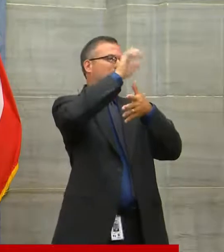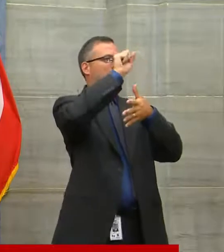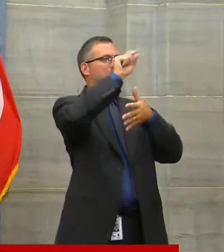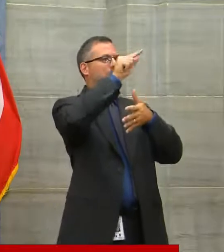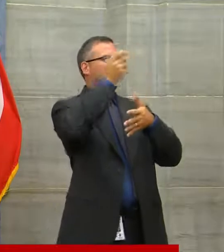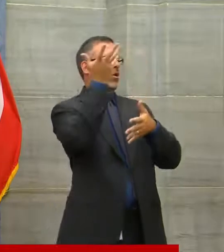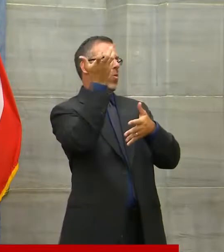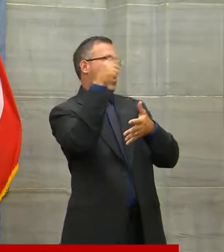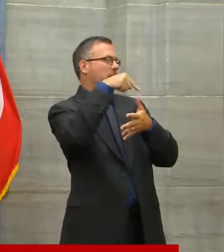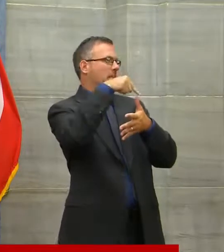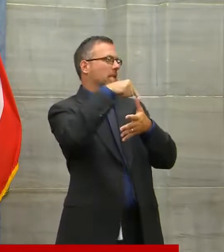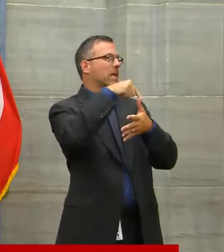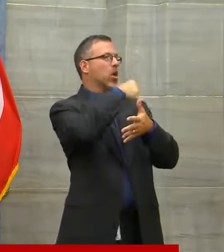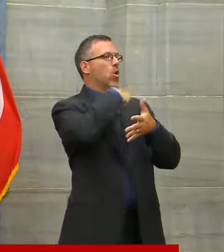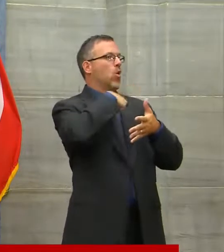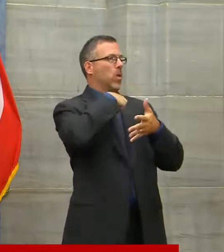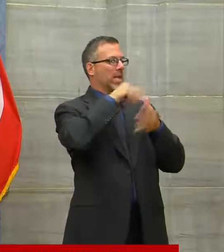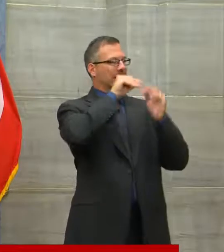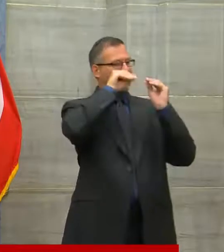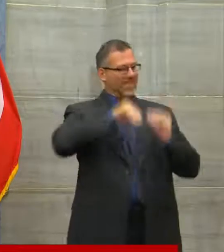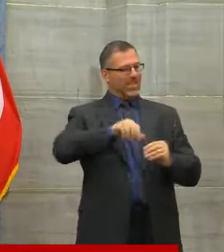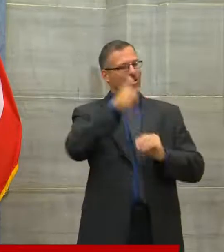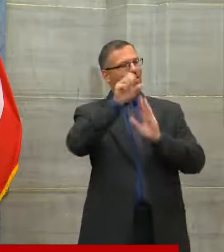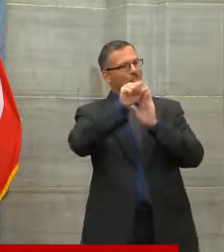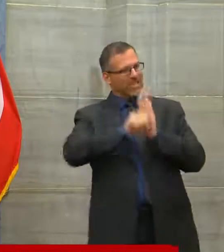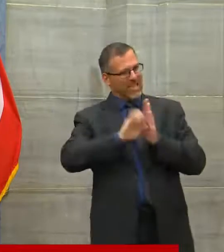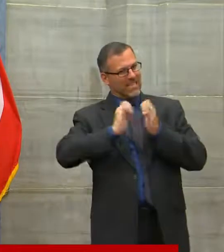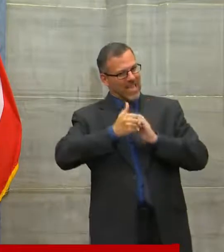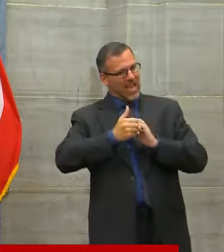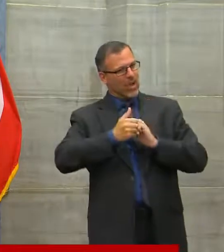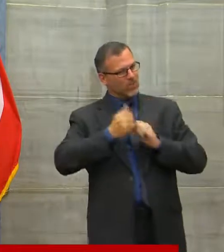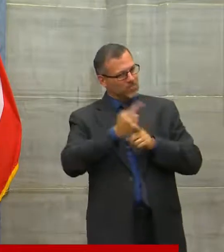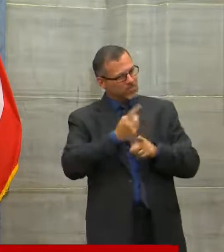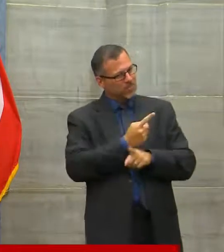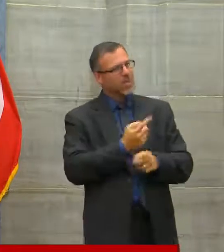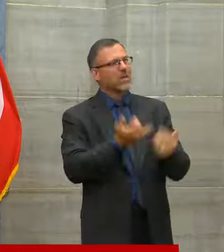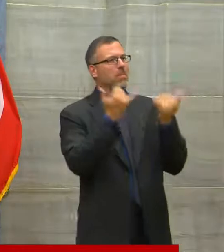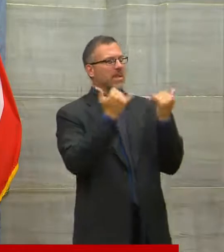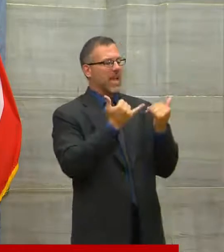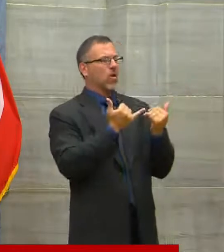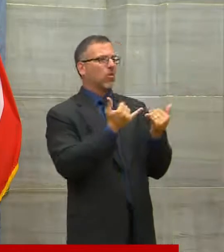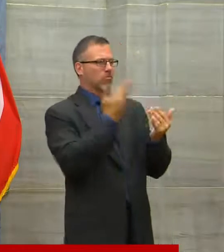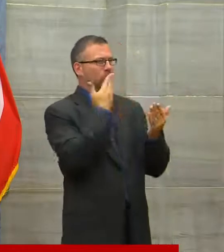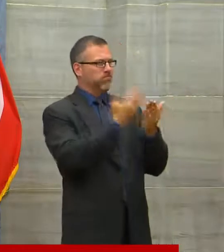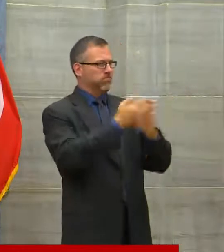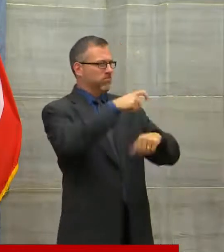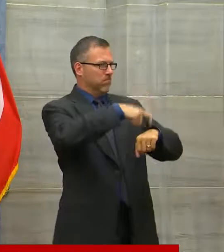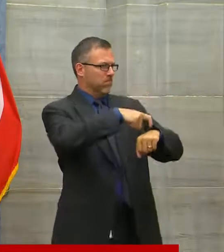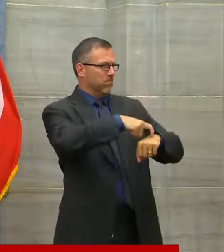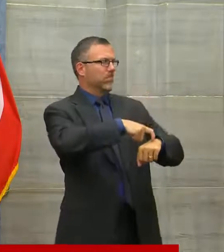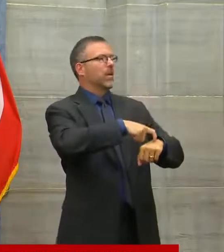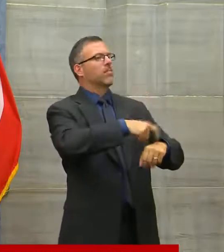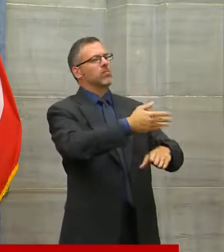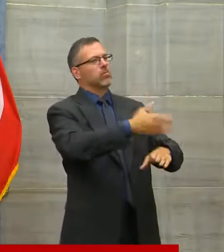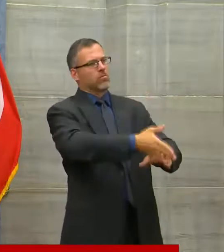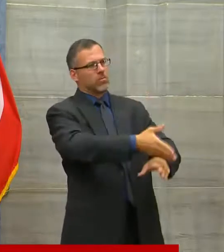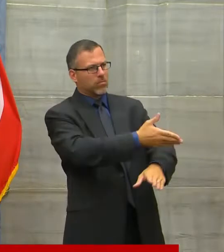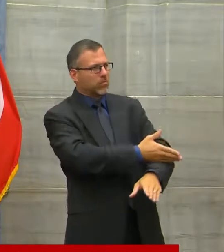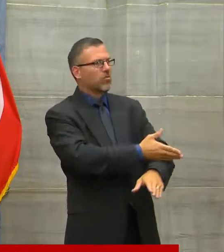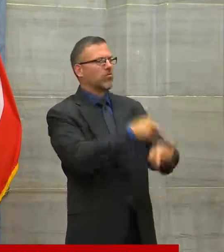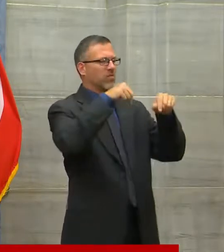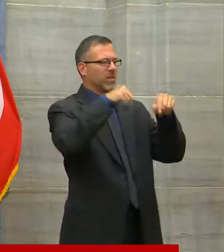our agencies to do that, but this is an appropriate time for us to be elevating and continuing